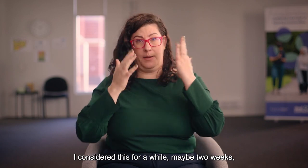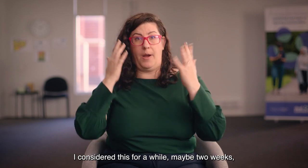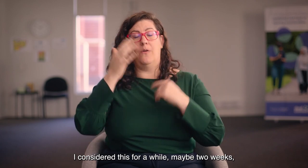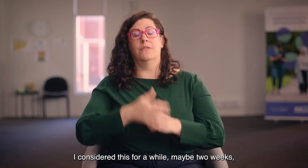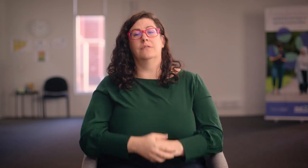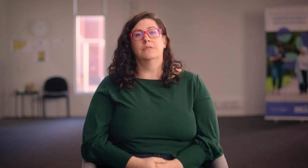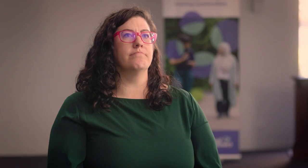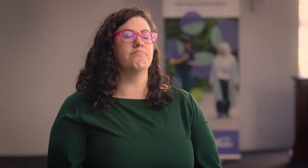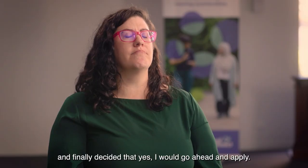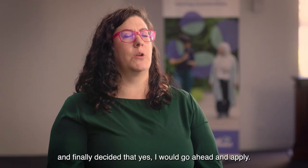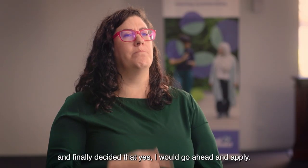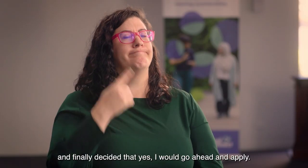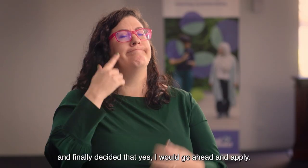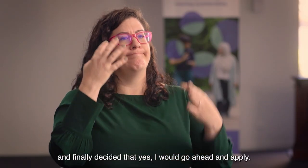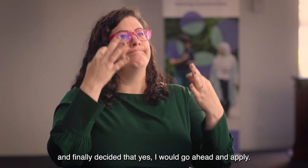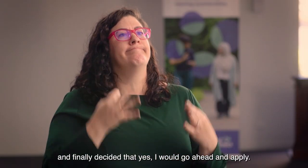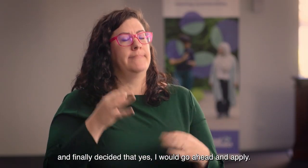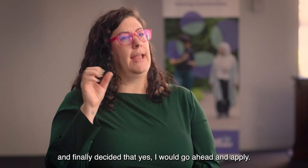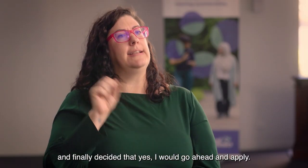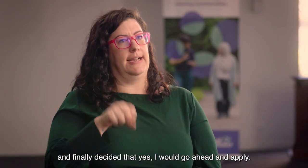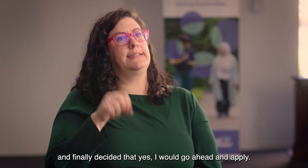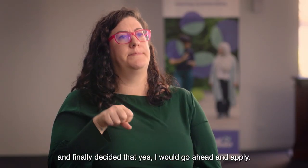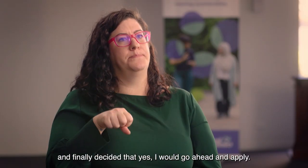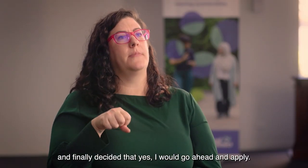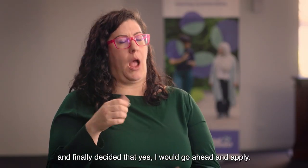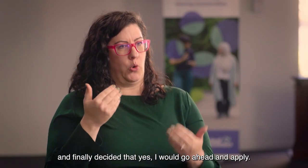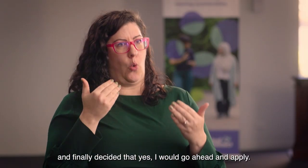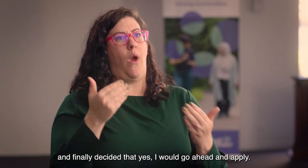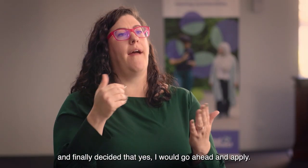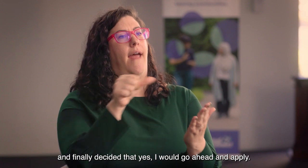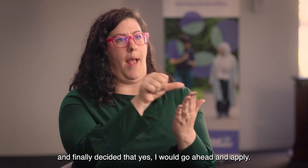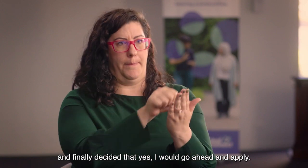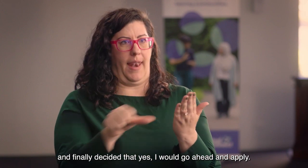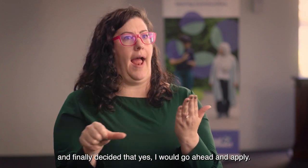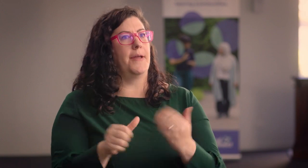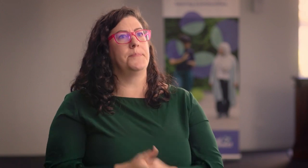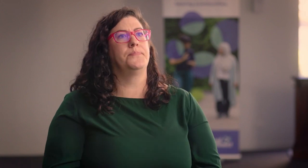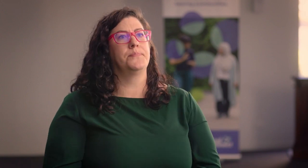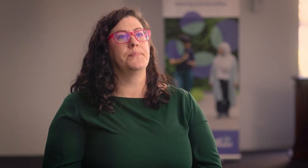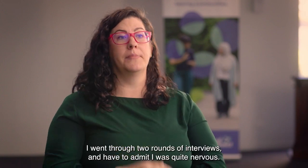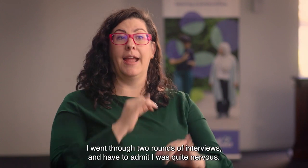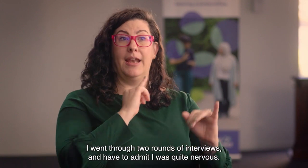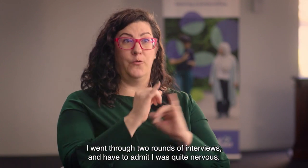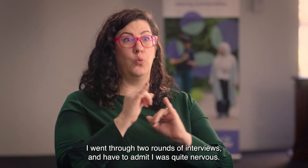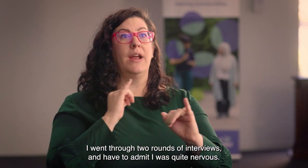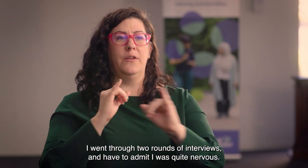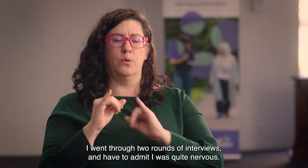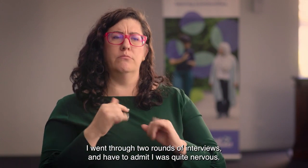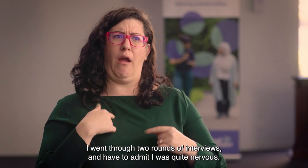weeks, and finally decided that yes, I would go ahead and apply. I went through 2 rounds of interviews and have to